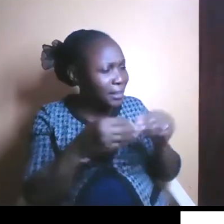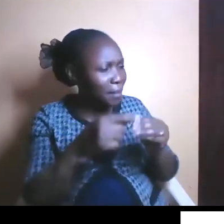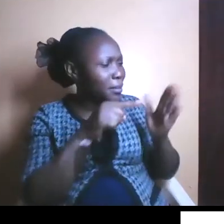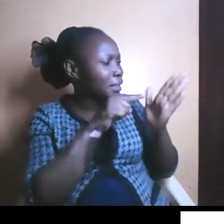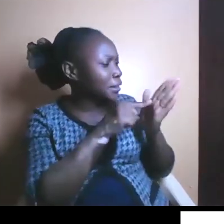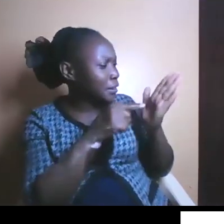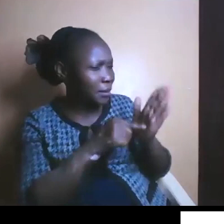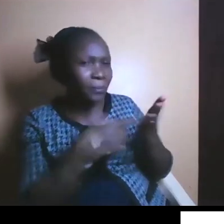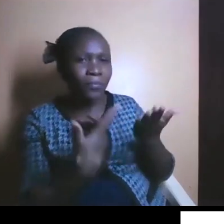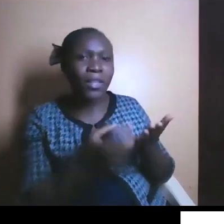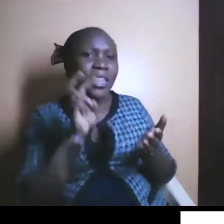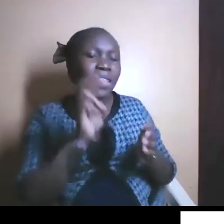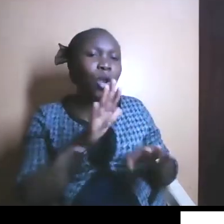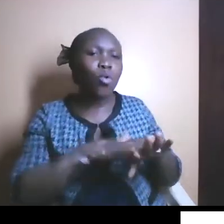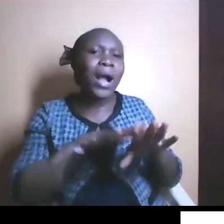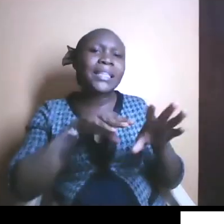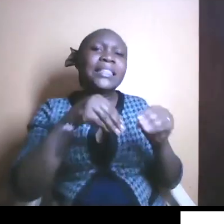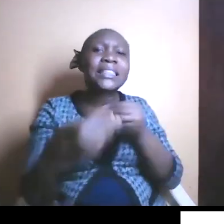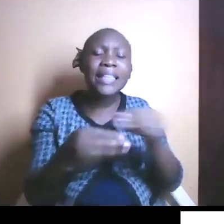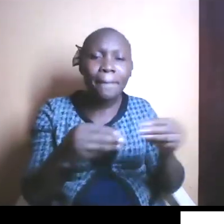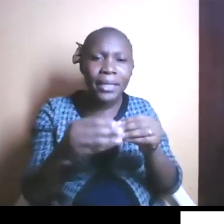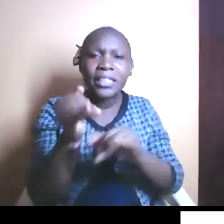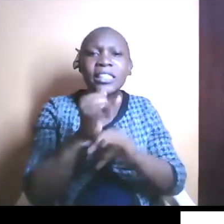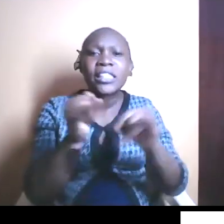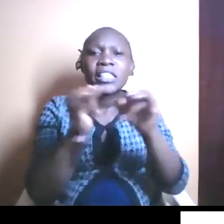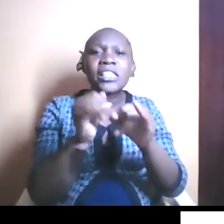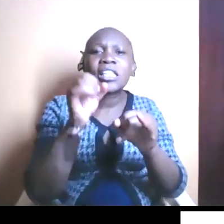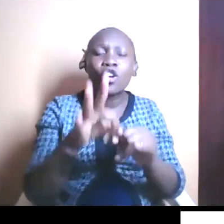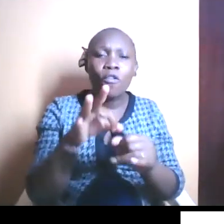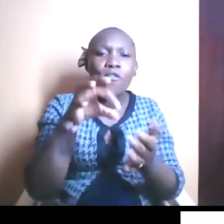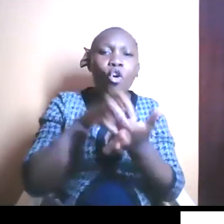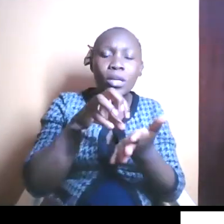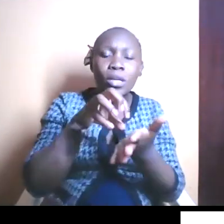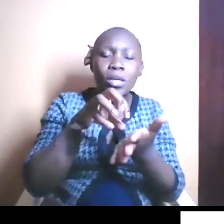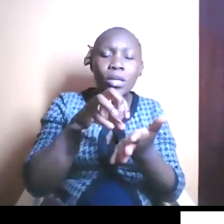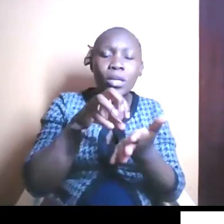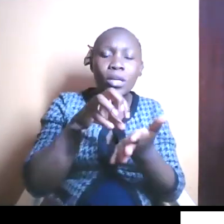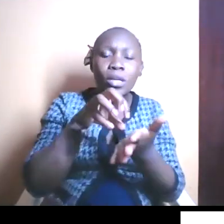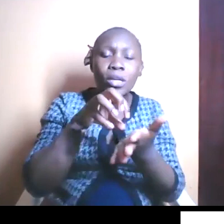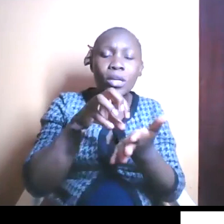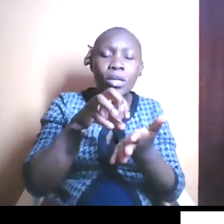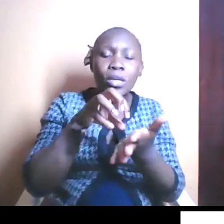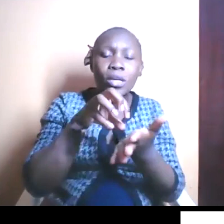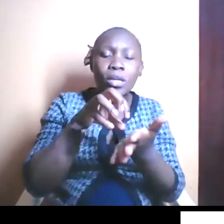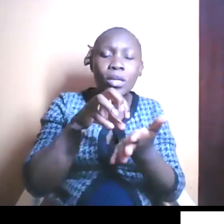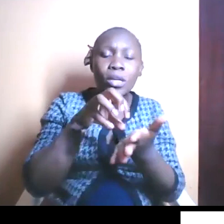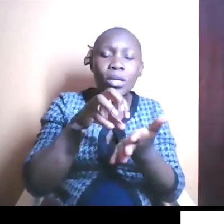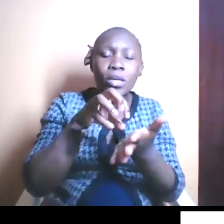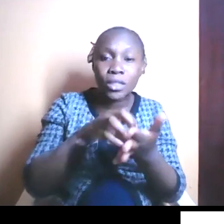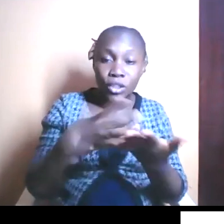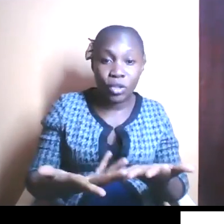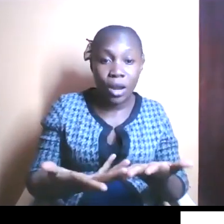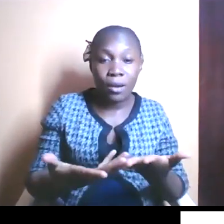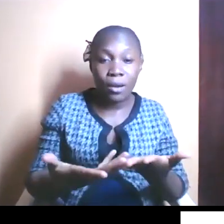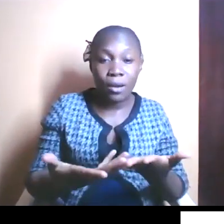condition. So ultimately, the biggest sign of a toxic environment is how you feel in your gut. Remember, I talked